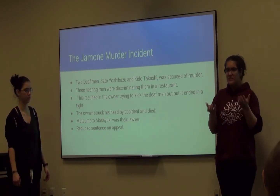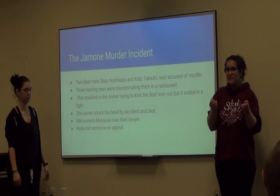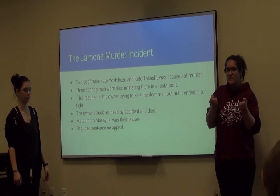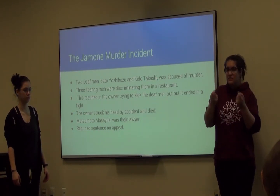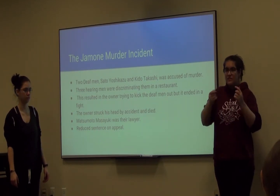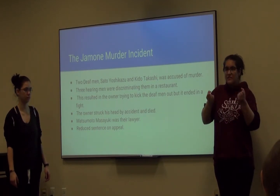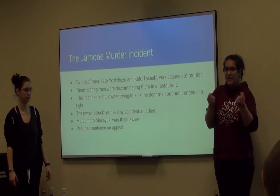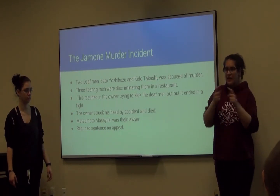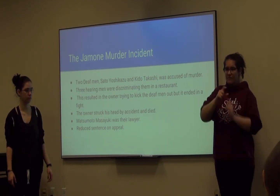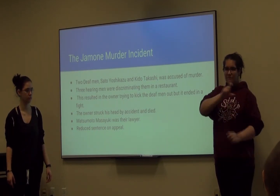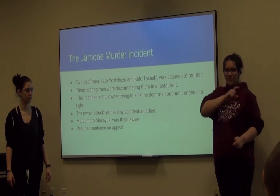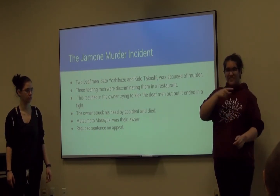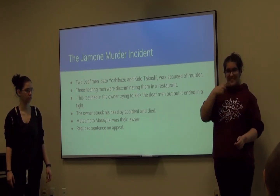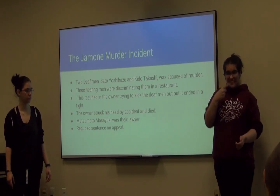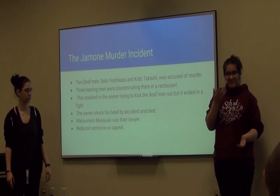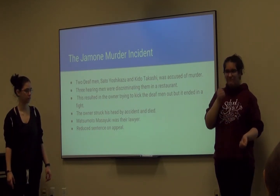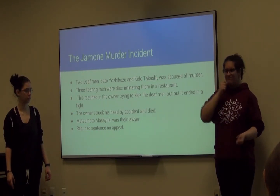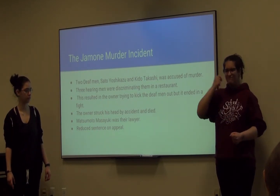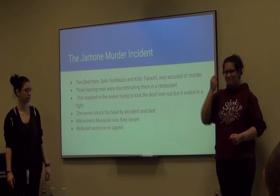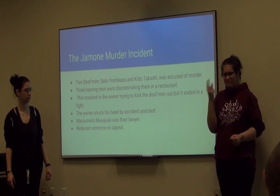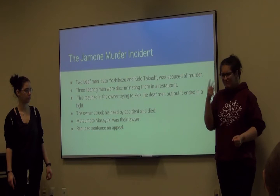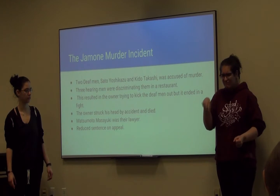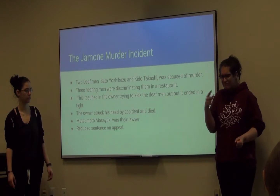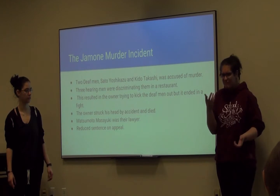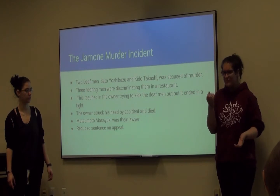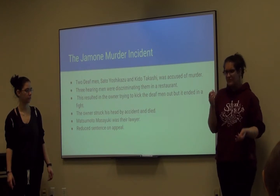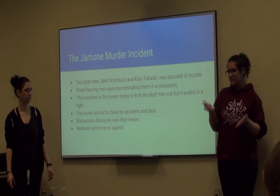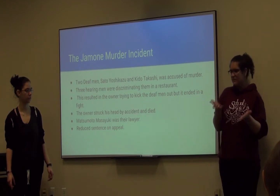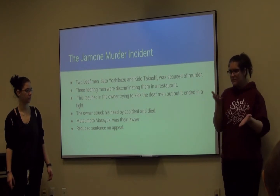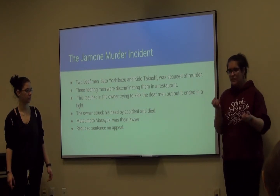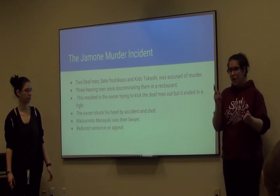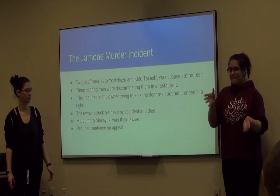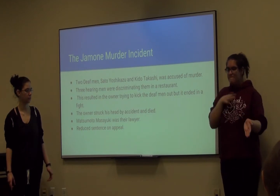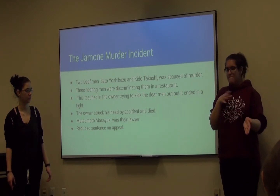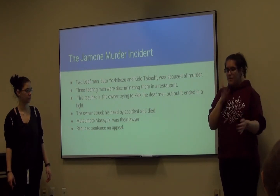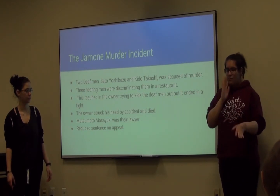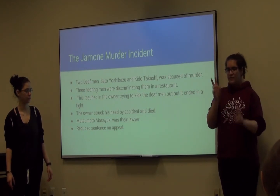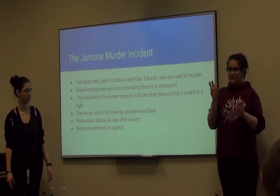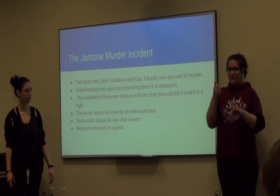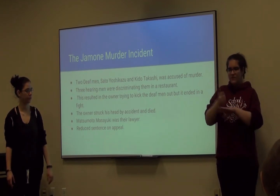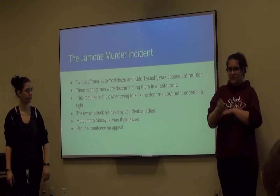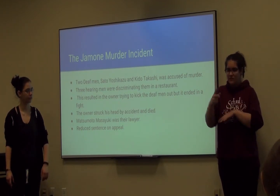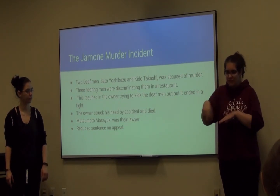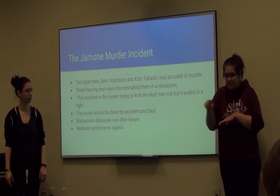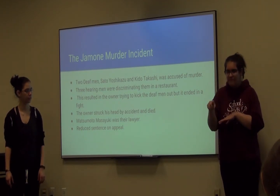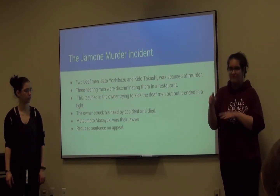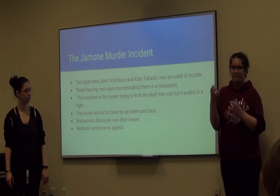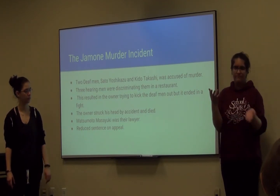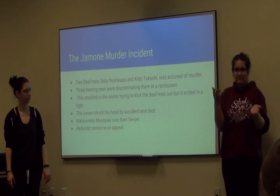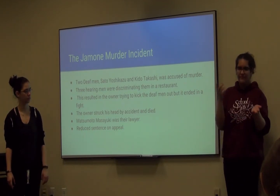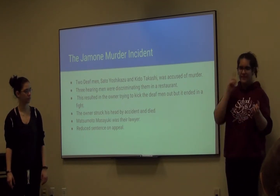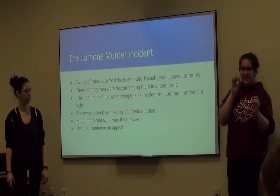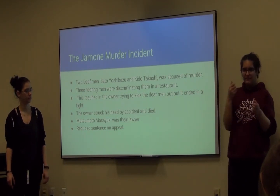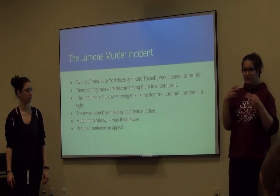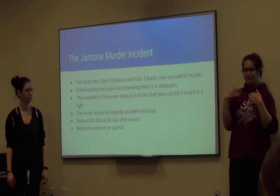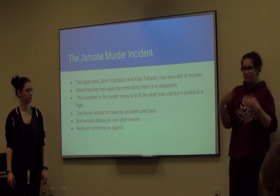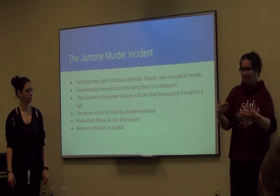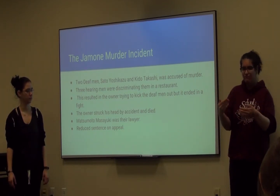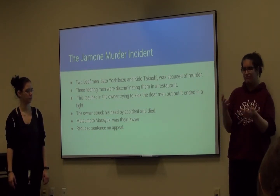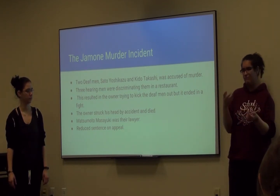or write, they were trying to sign, but the police are hearing and they don't know sign language. So they said, well, I guess they're guilty, and they